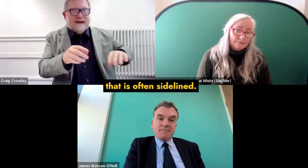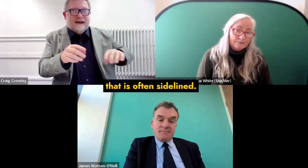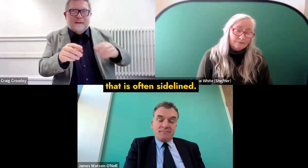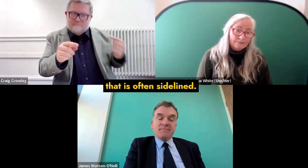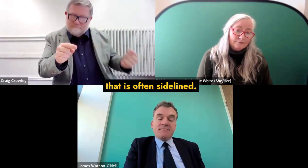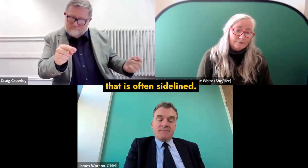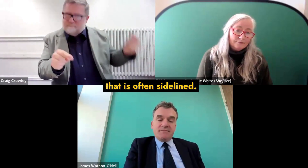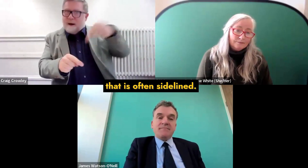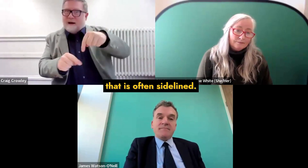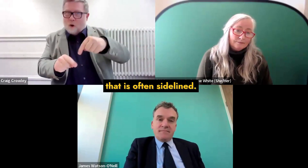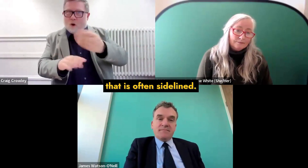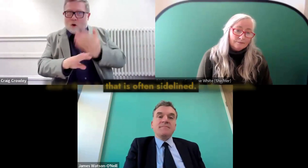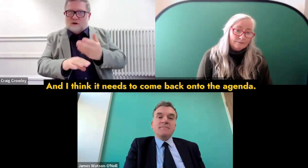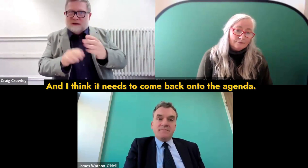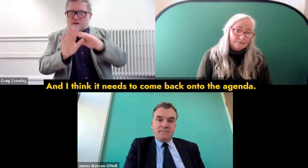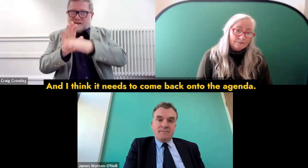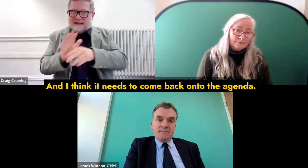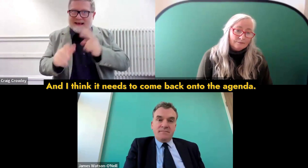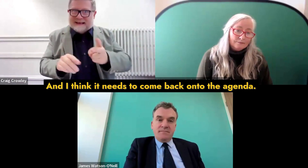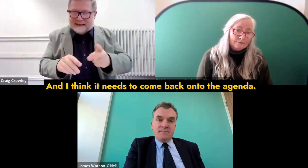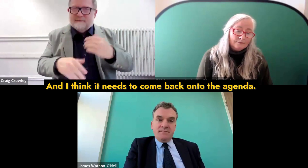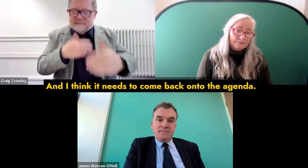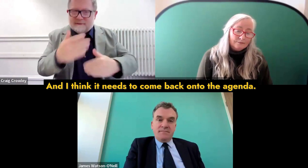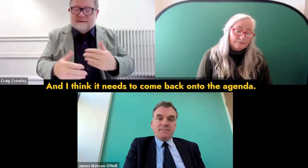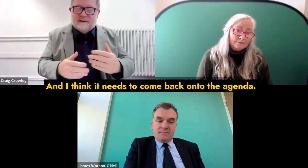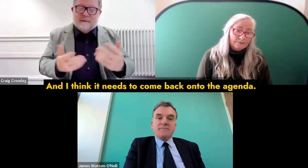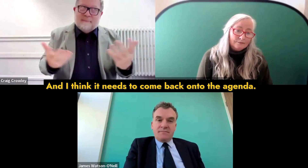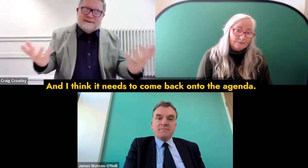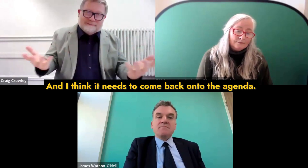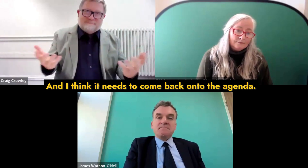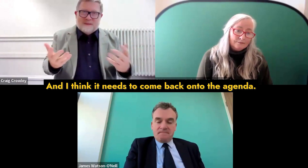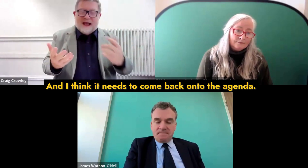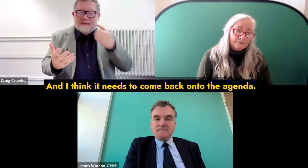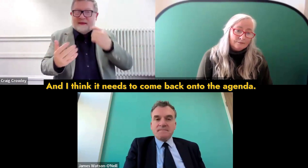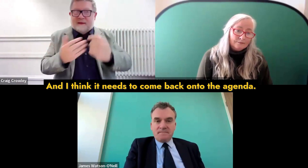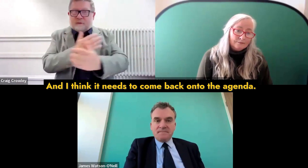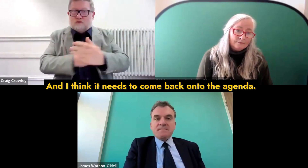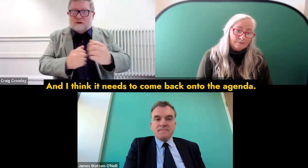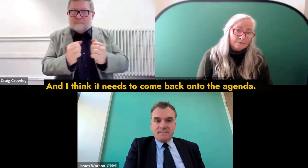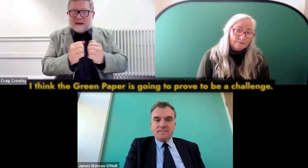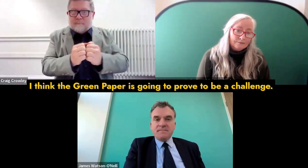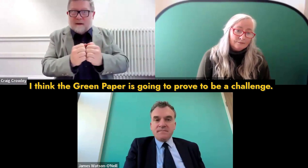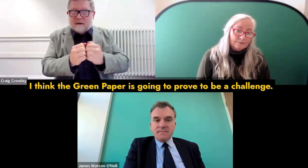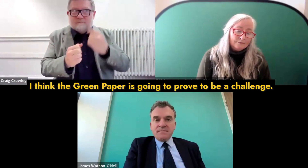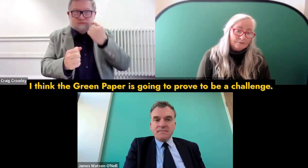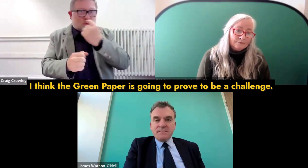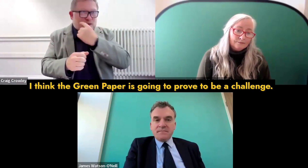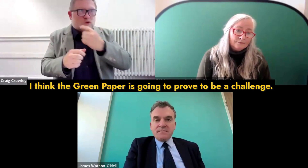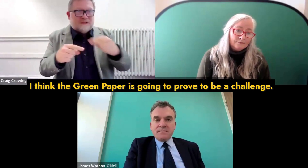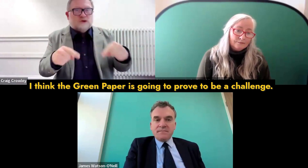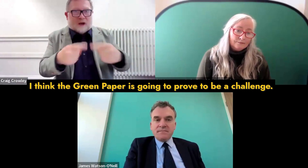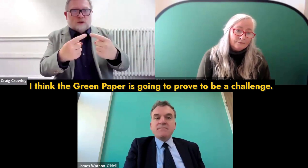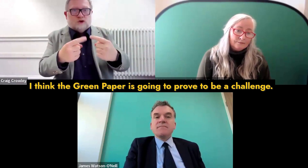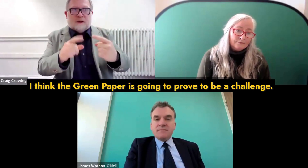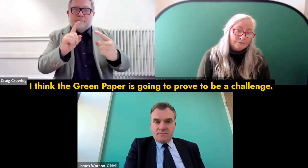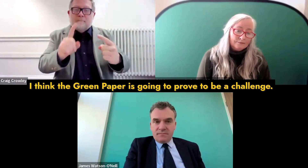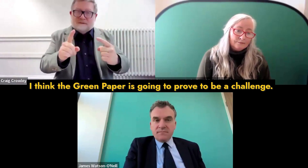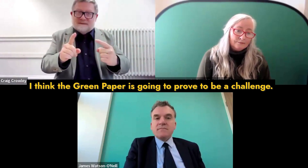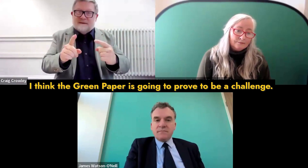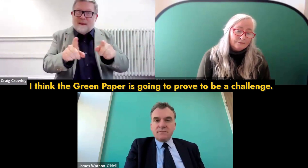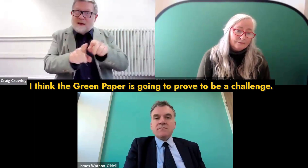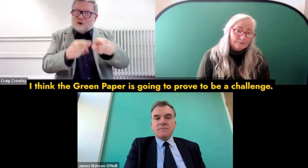often sidelined. And I think it needs to come back onto the agenda. I think the green